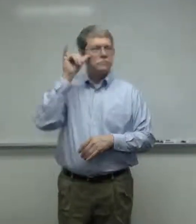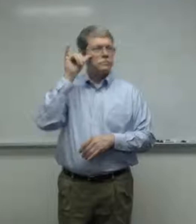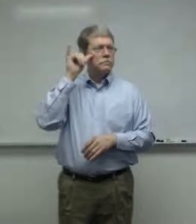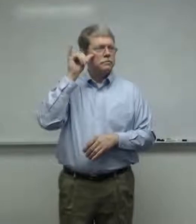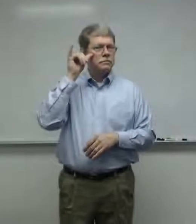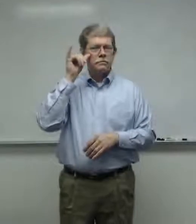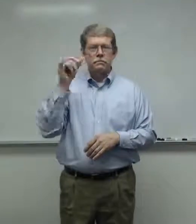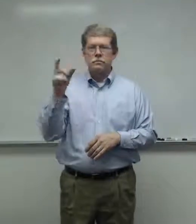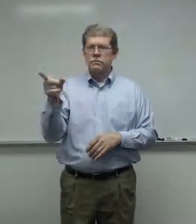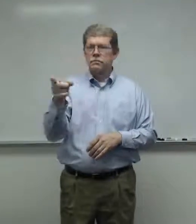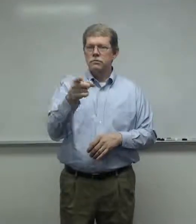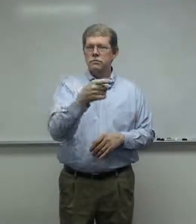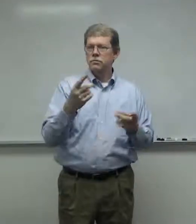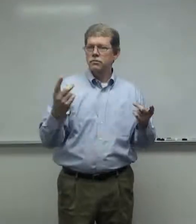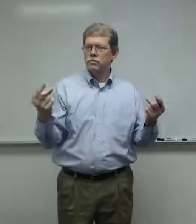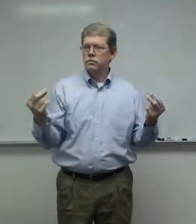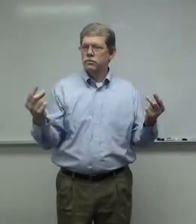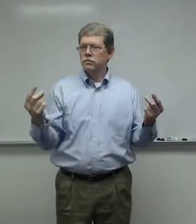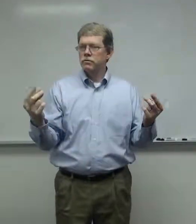Okay, now I'm going to ask you something.